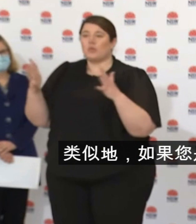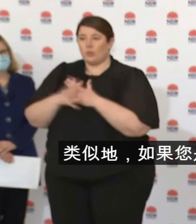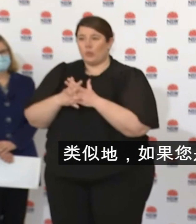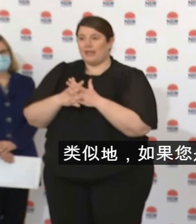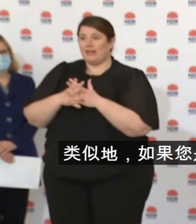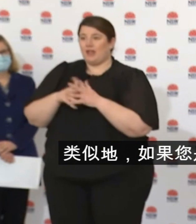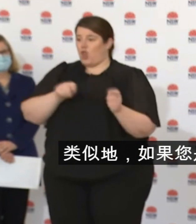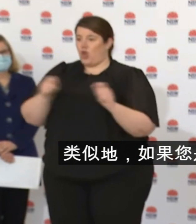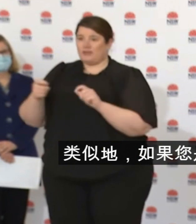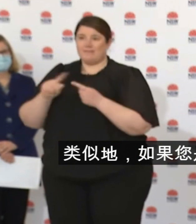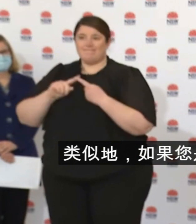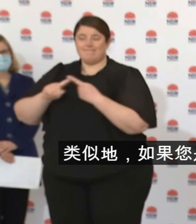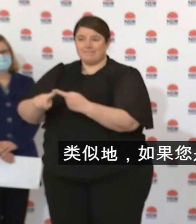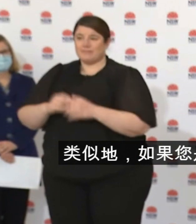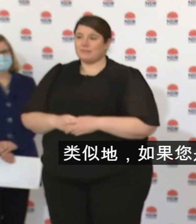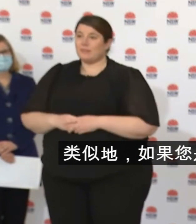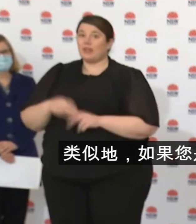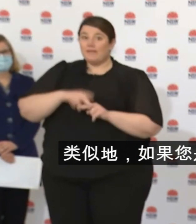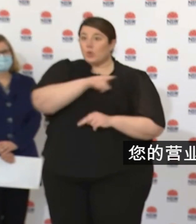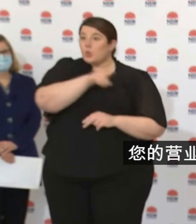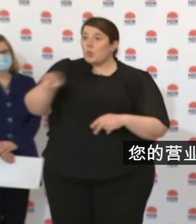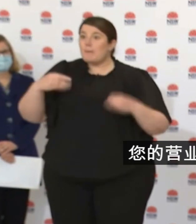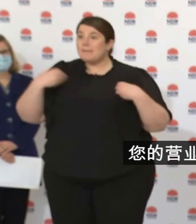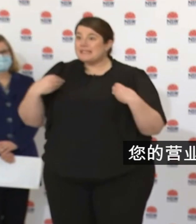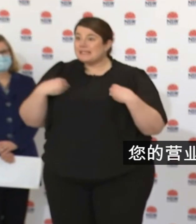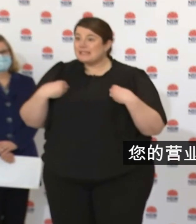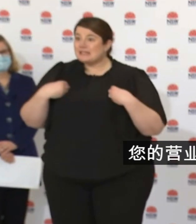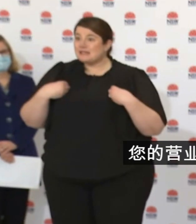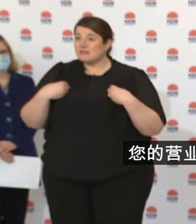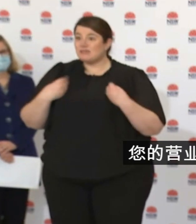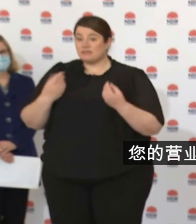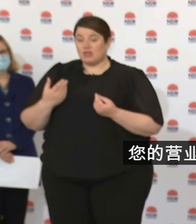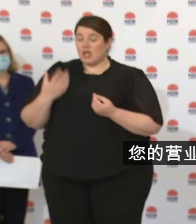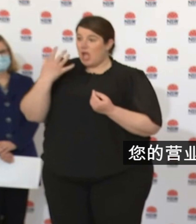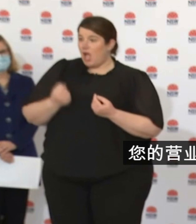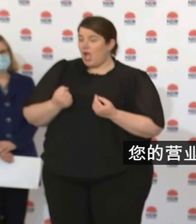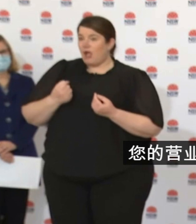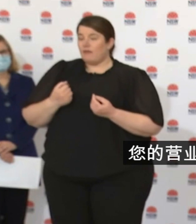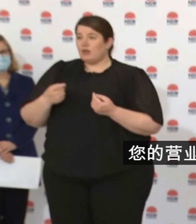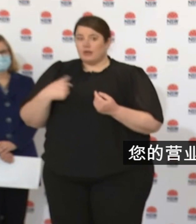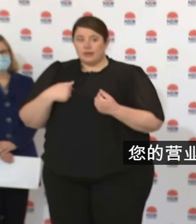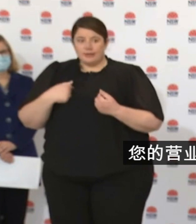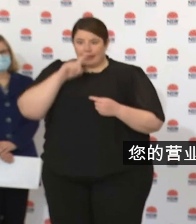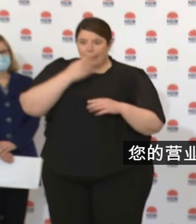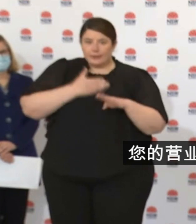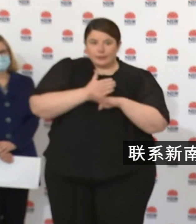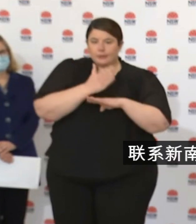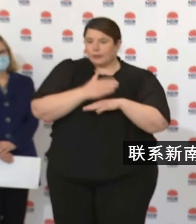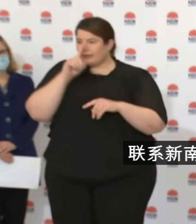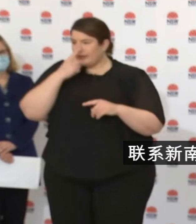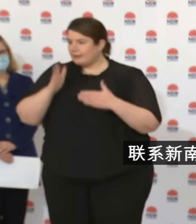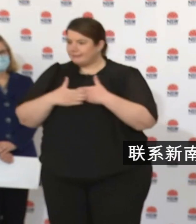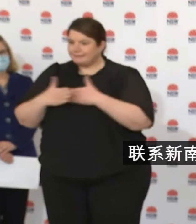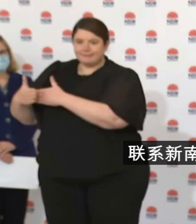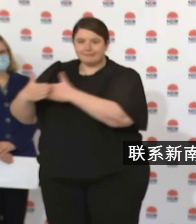lockdown. Similarly, if you're a business and you've received or experienced a reduction in your turnover, please